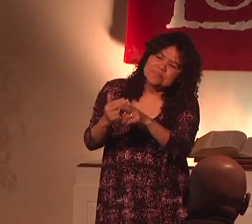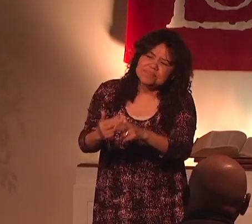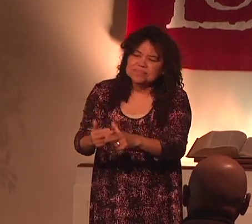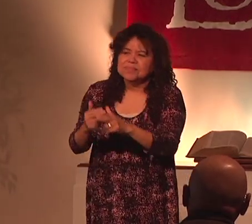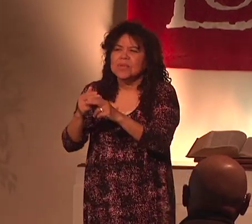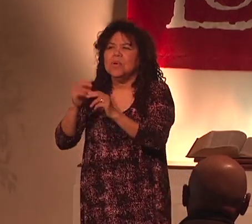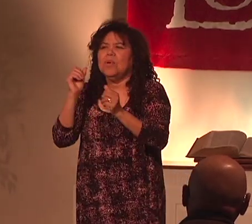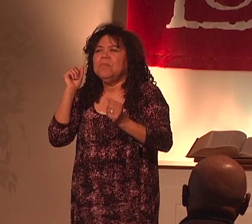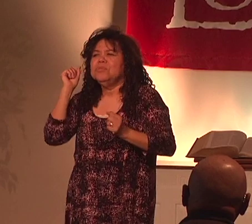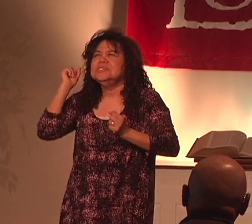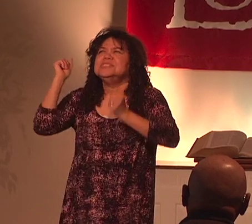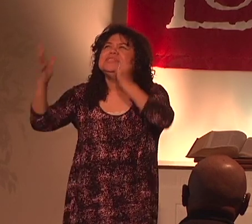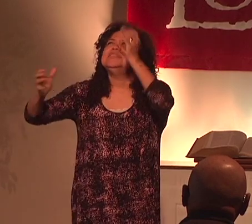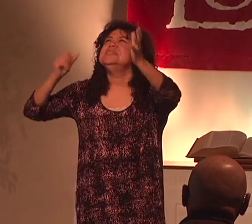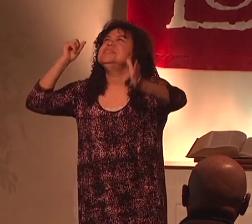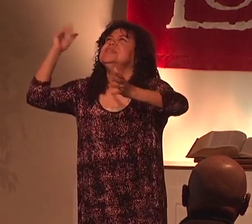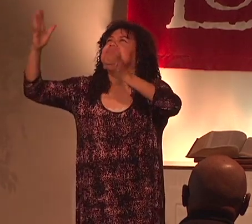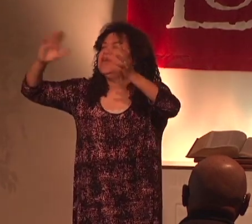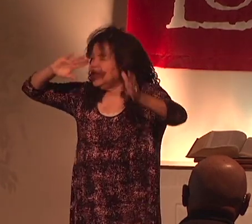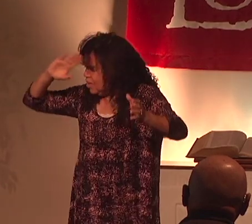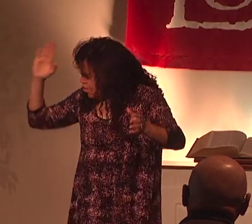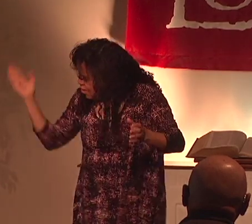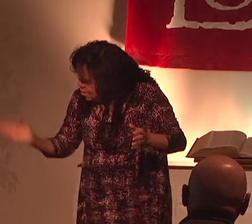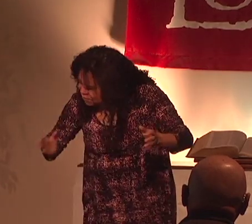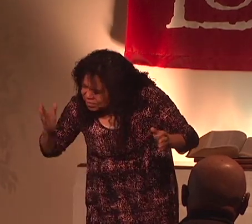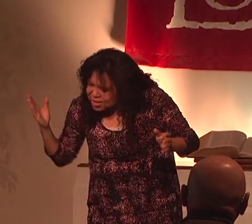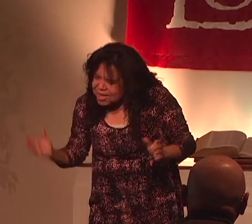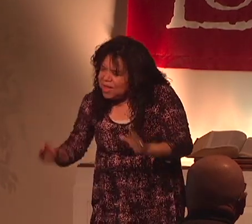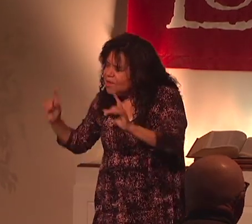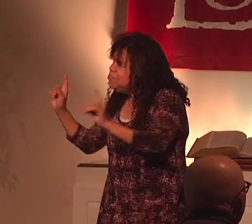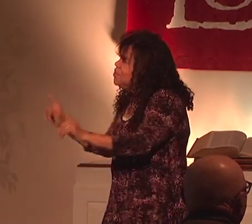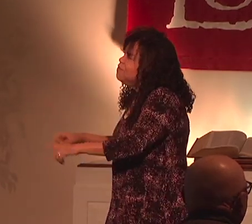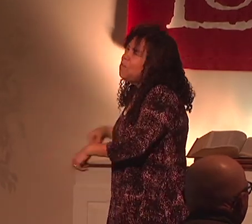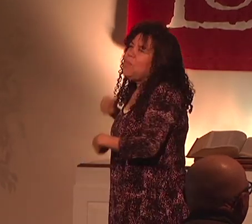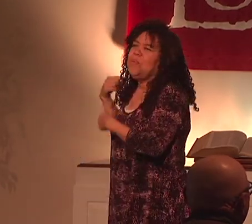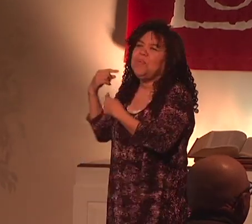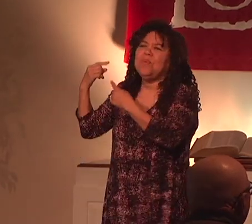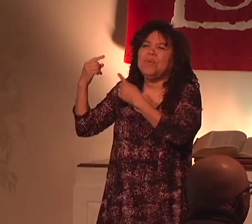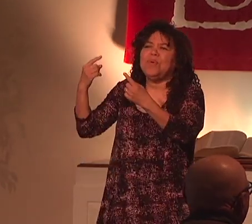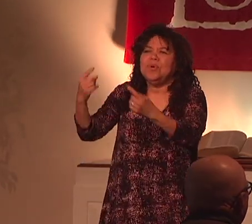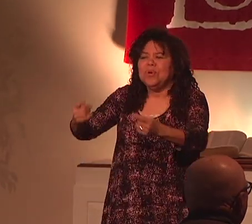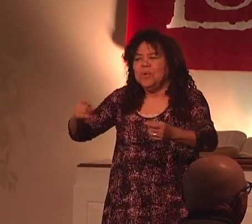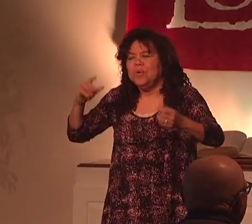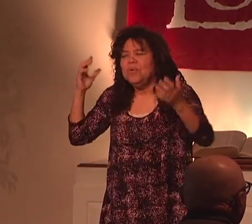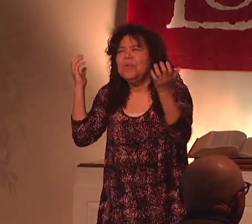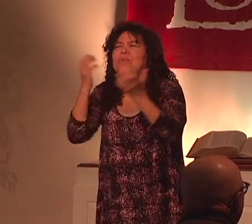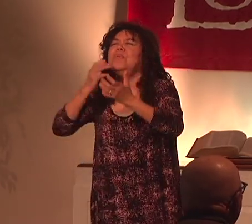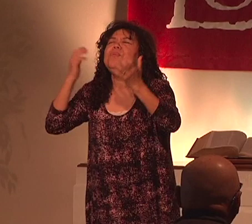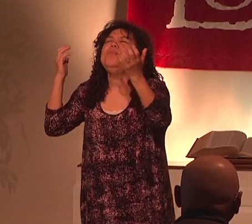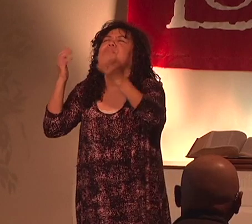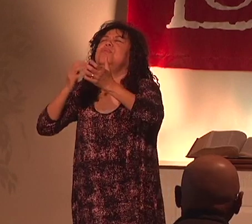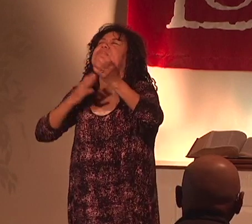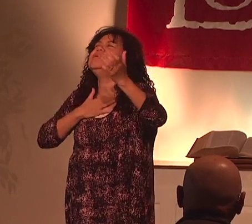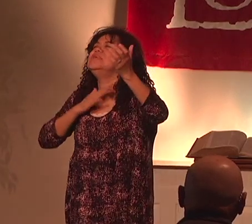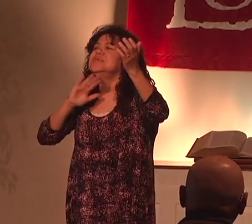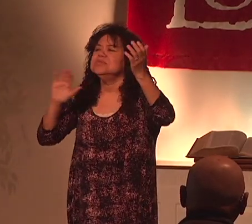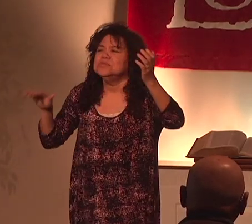Sing like never before, oh my soul.